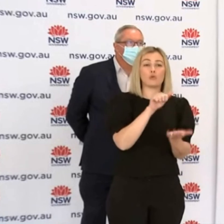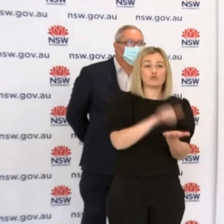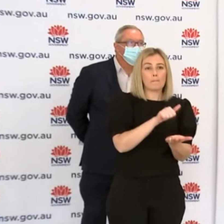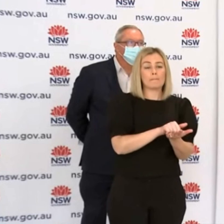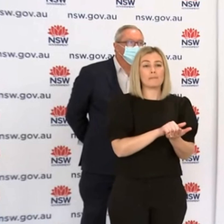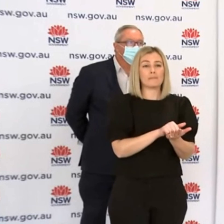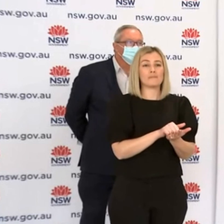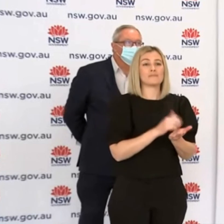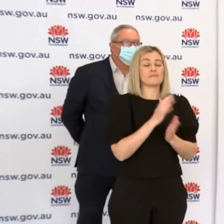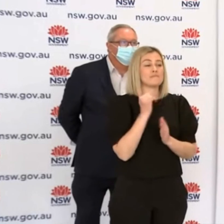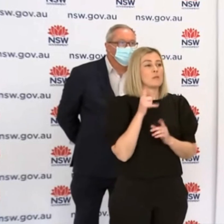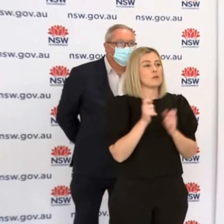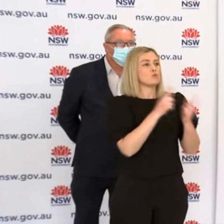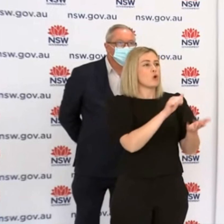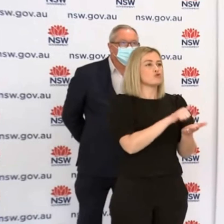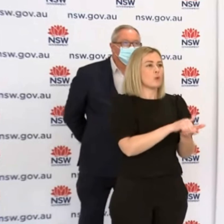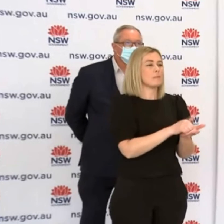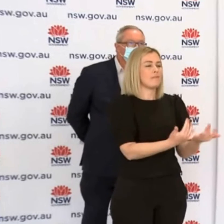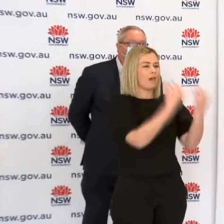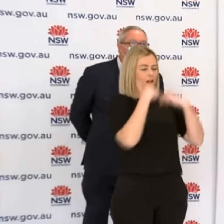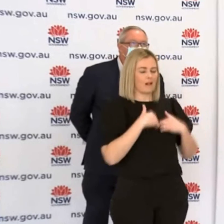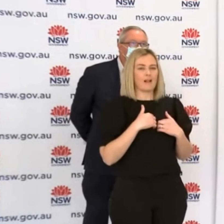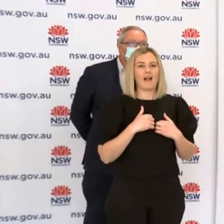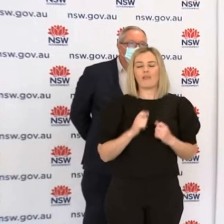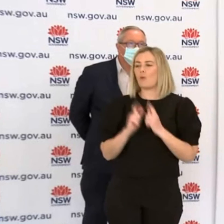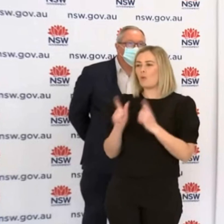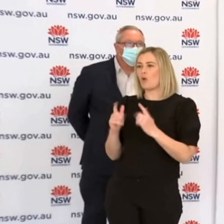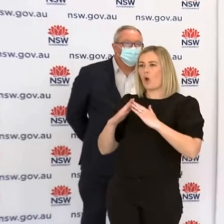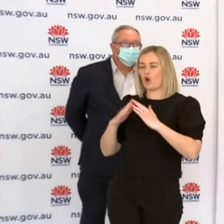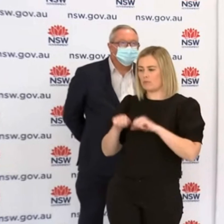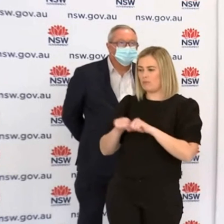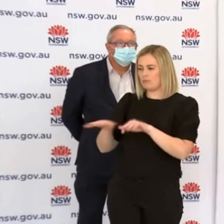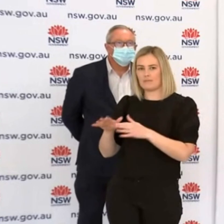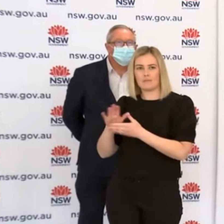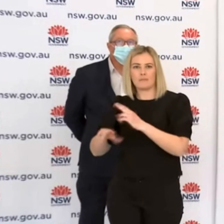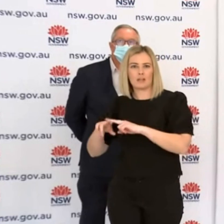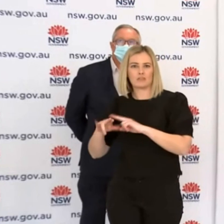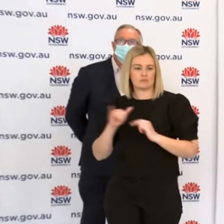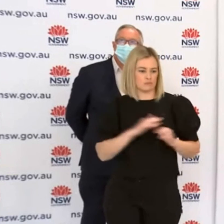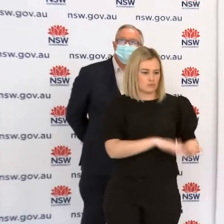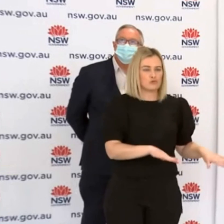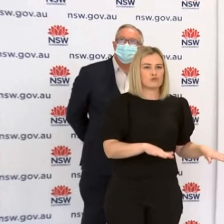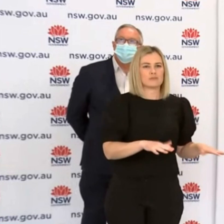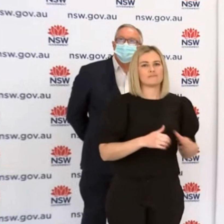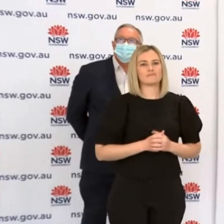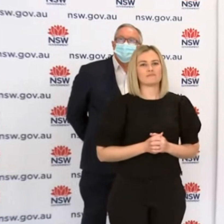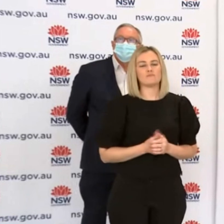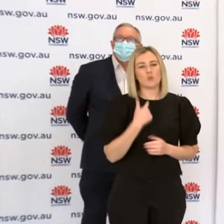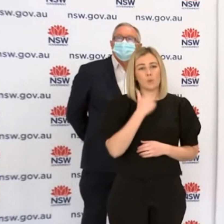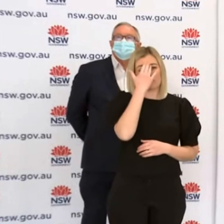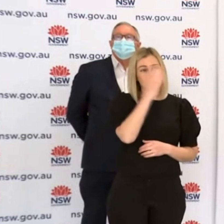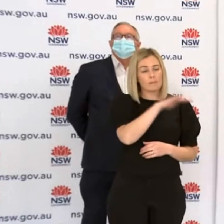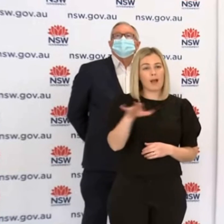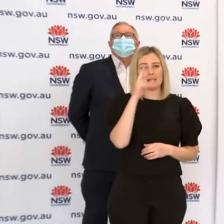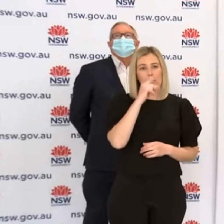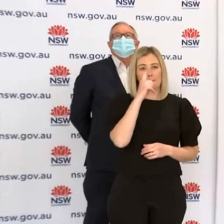or infecting, including older people and children. So the message about vaccination for young adults is really,